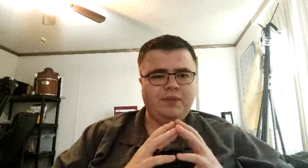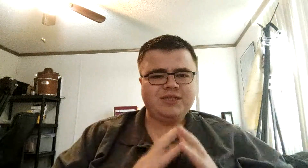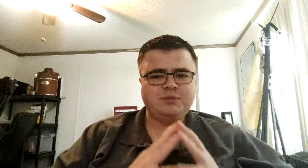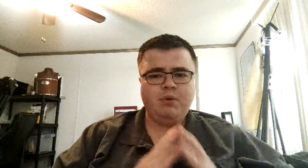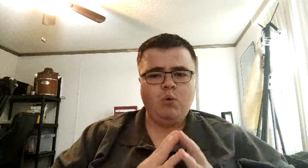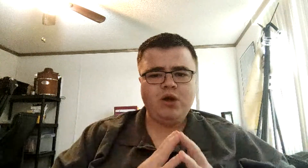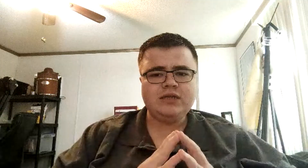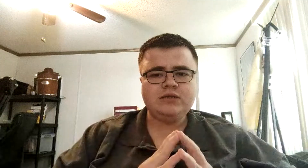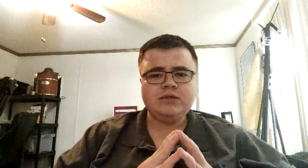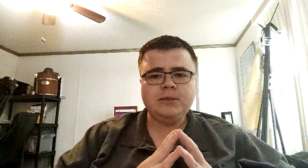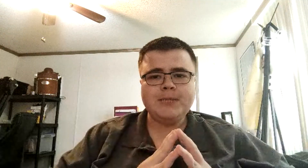this point,